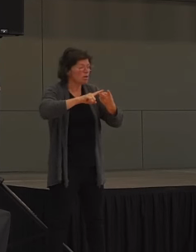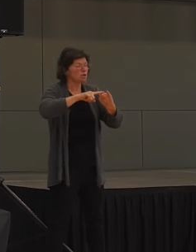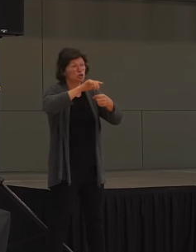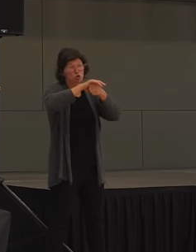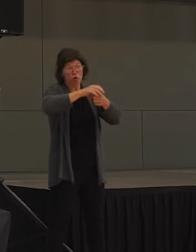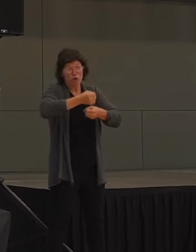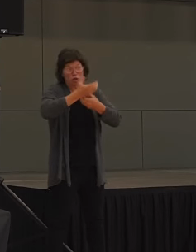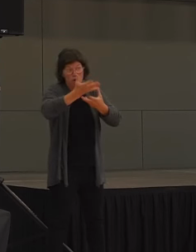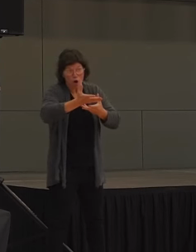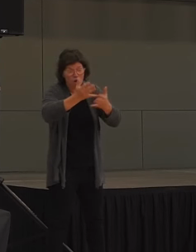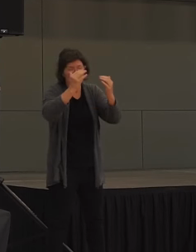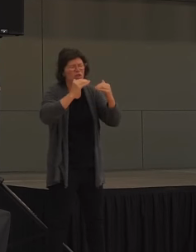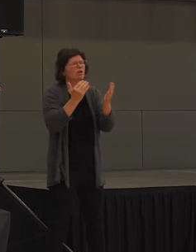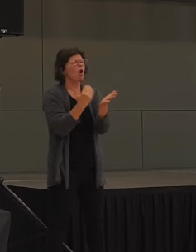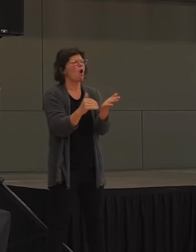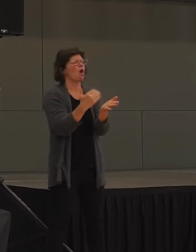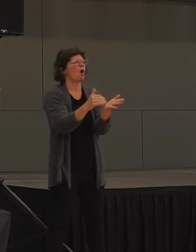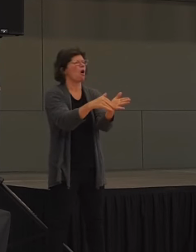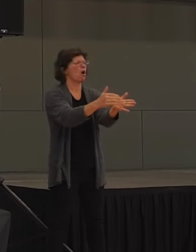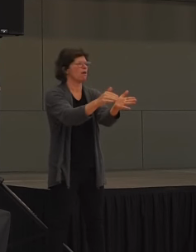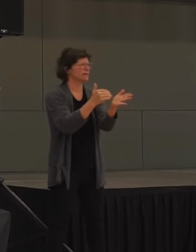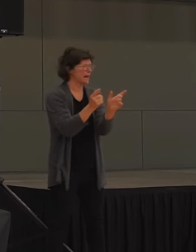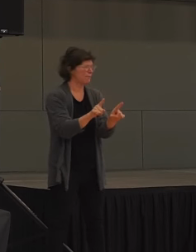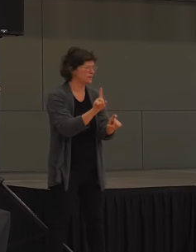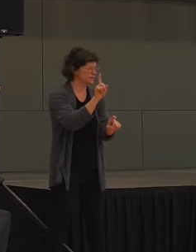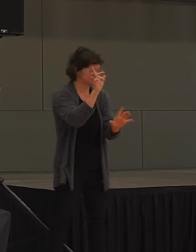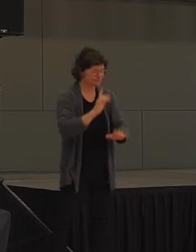how many times is it happening.